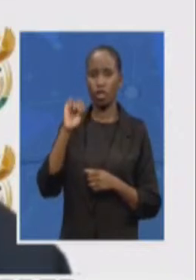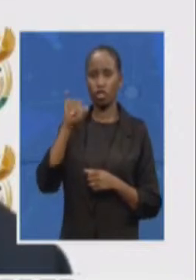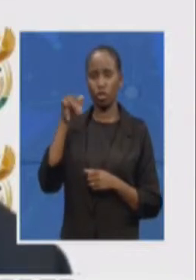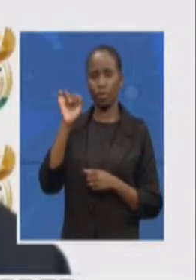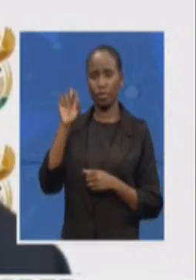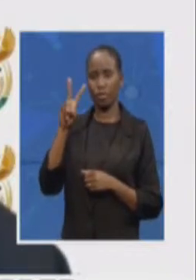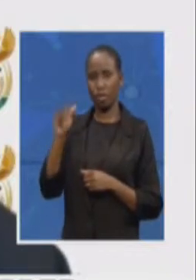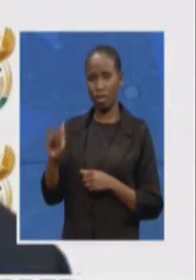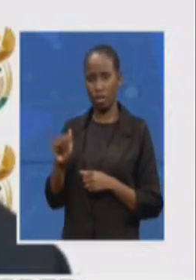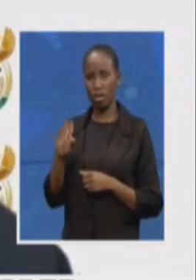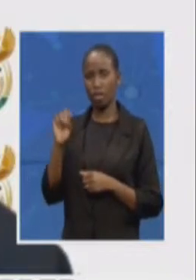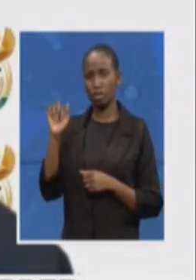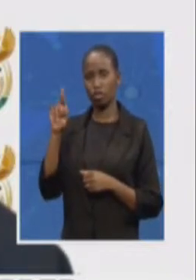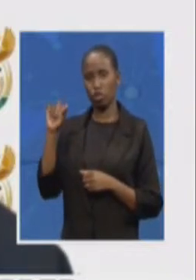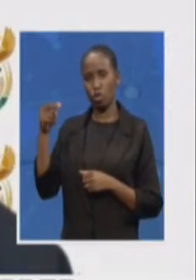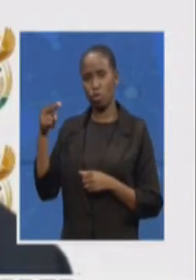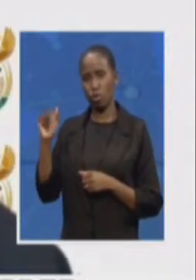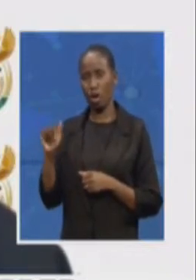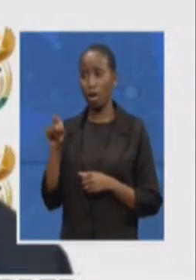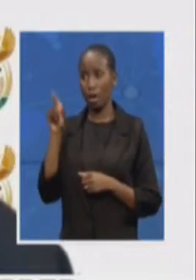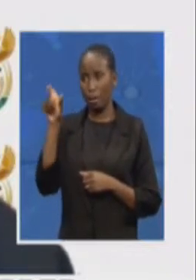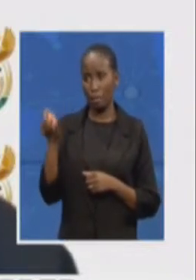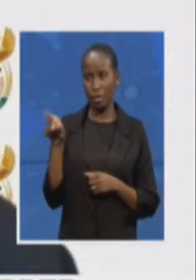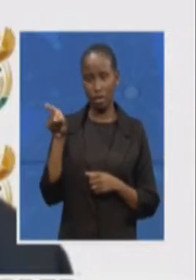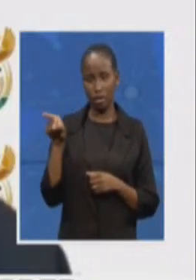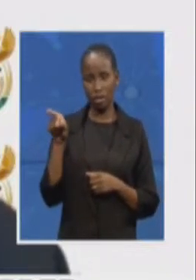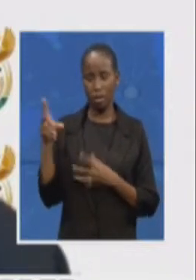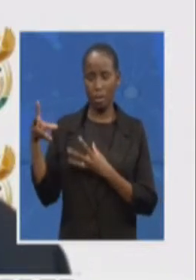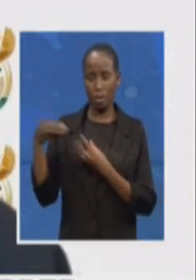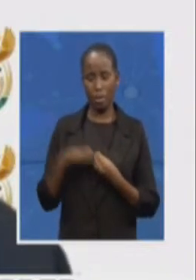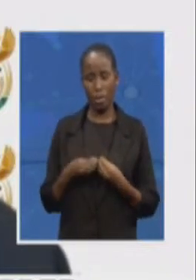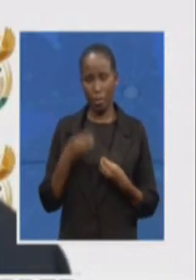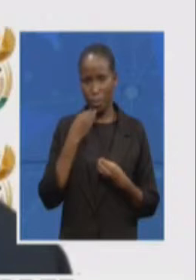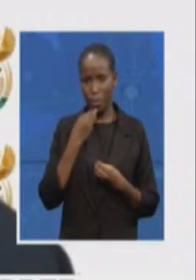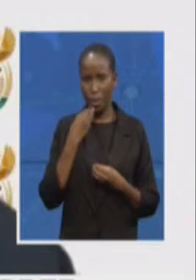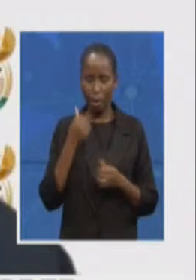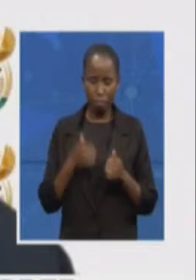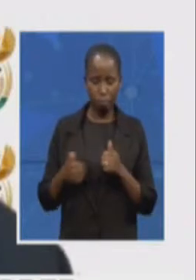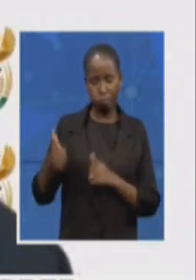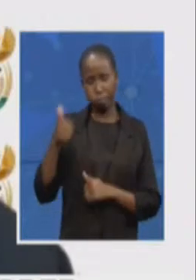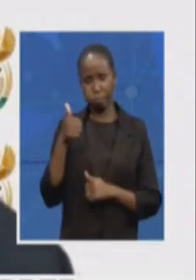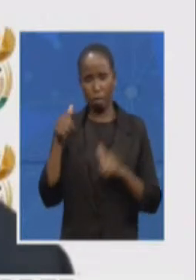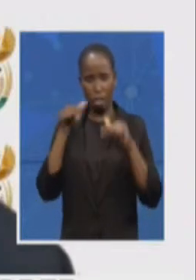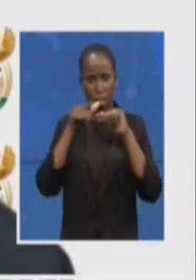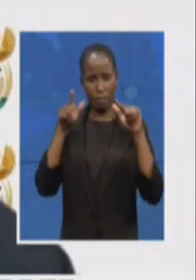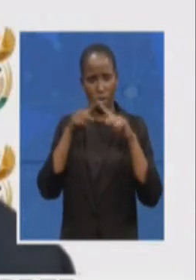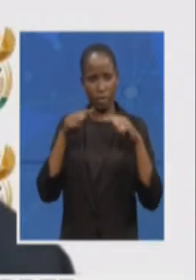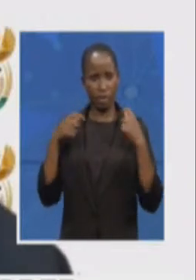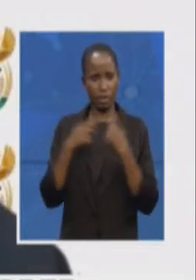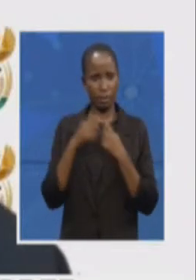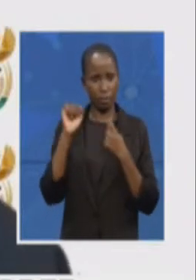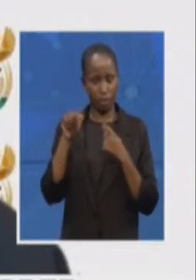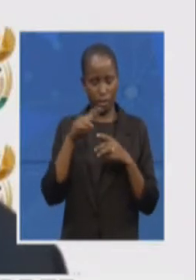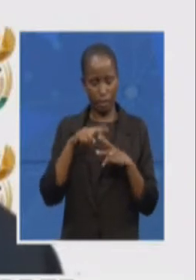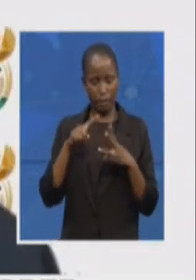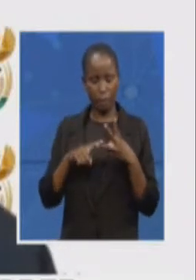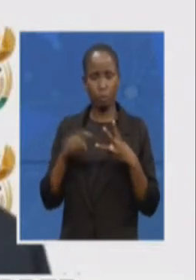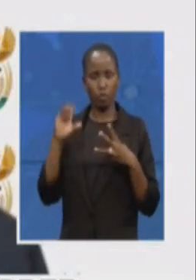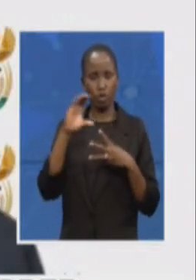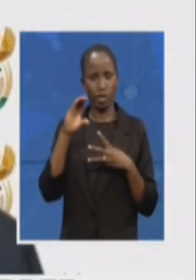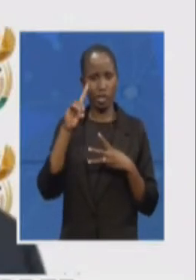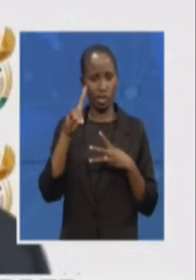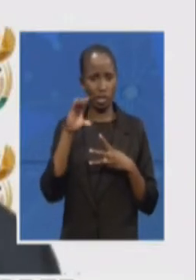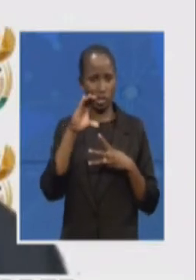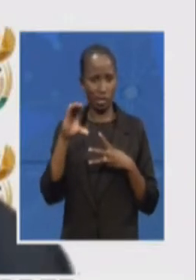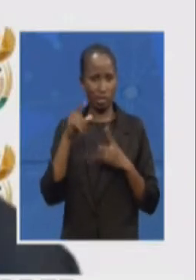accompanied by a high-level team, including the head of the CDC of the USA. And